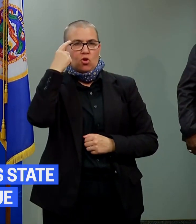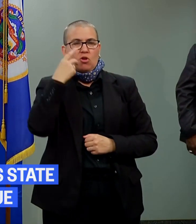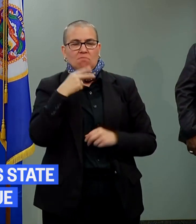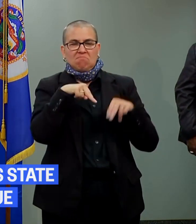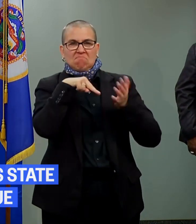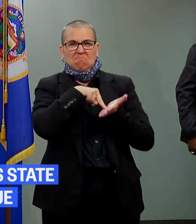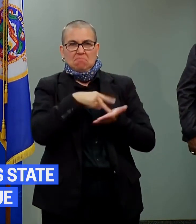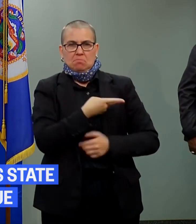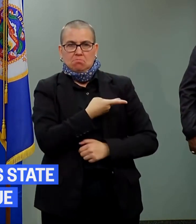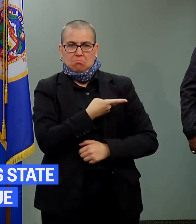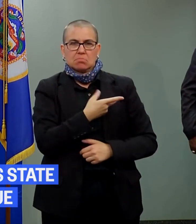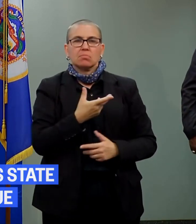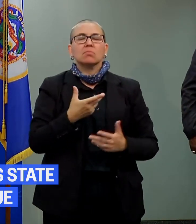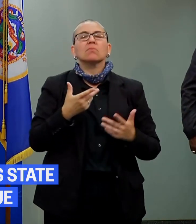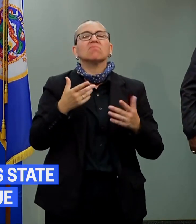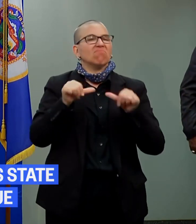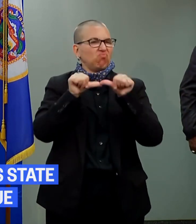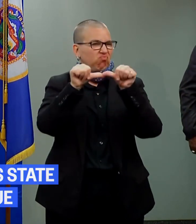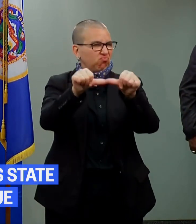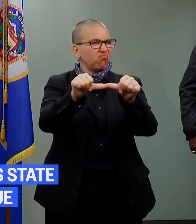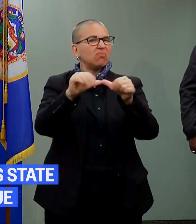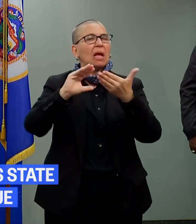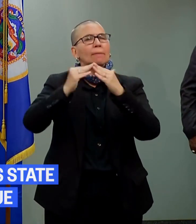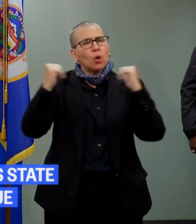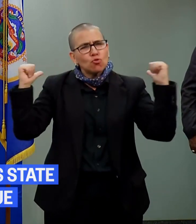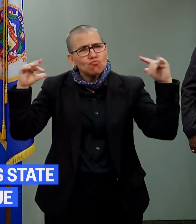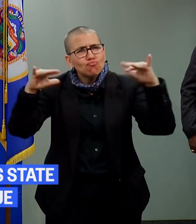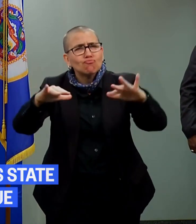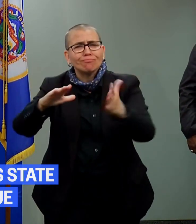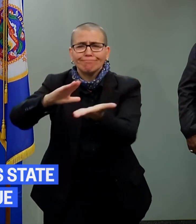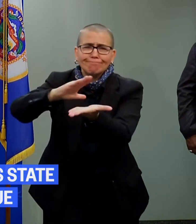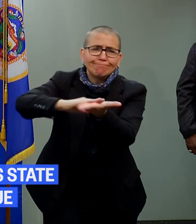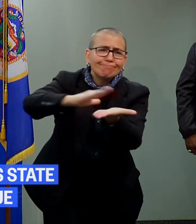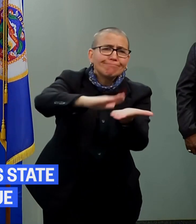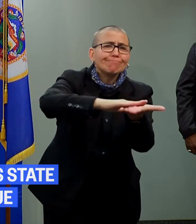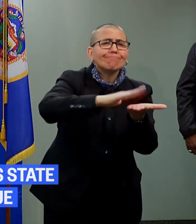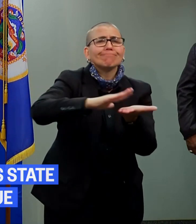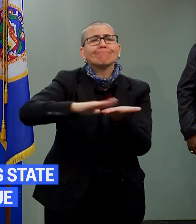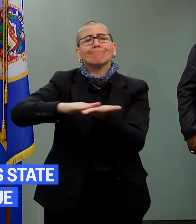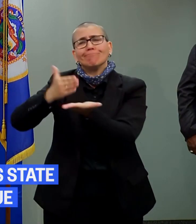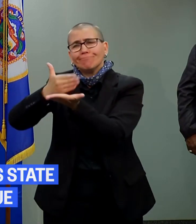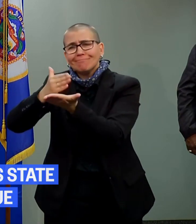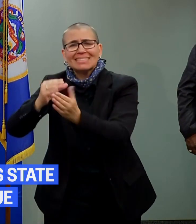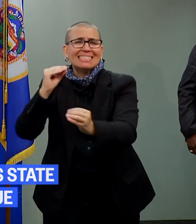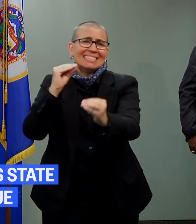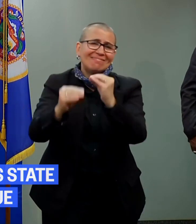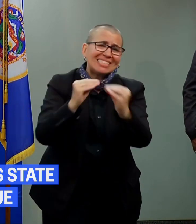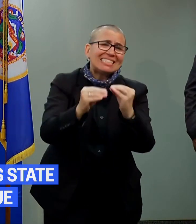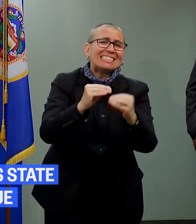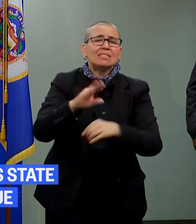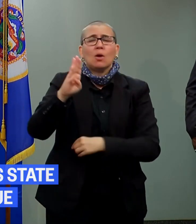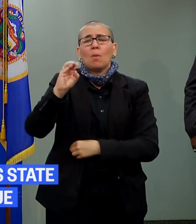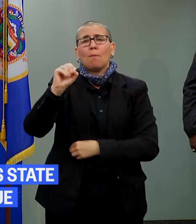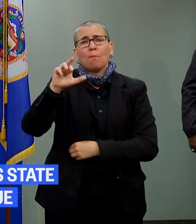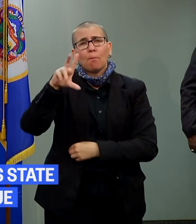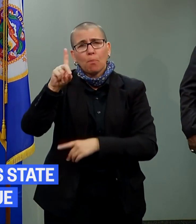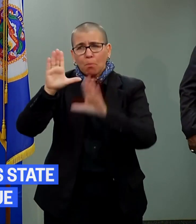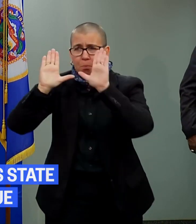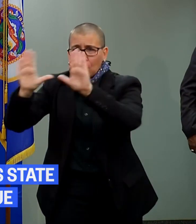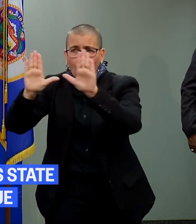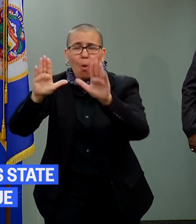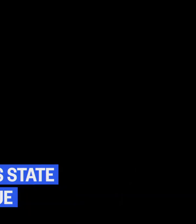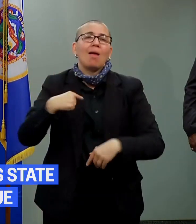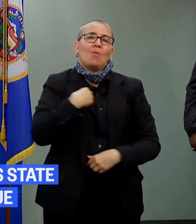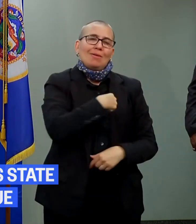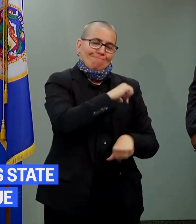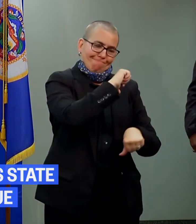and irresponsible. And this will be a question maybe going back to Esme. We are going to keep in place that curfew. We're going to keep in place, and we'll communicate